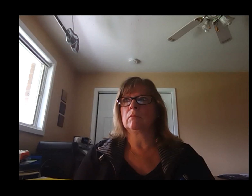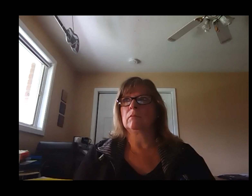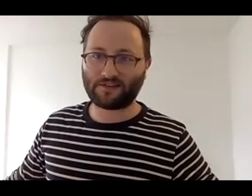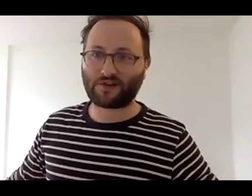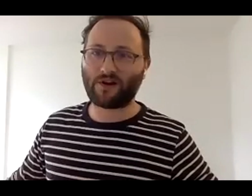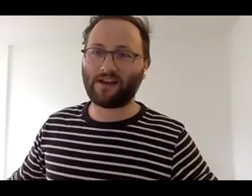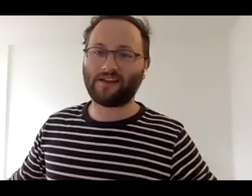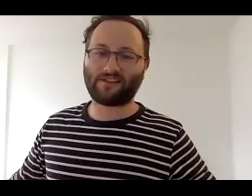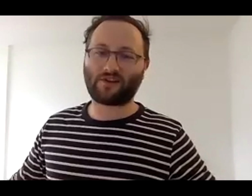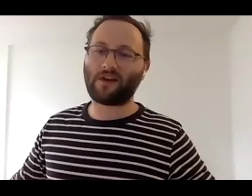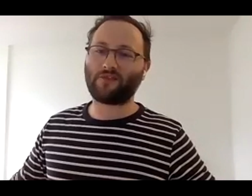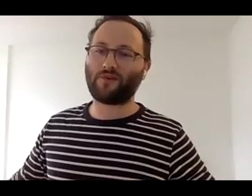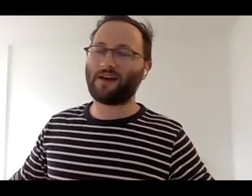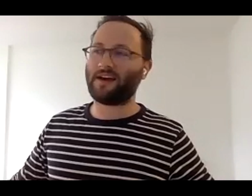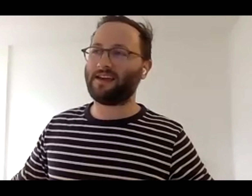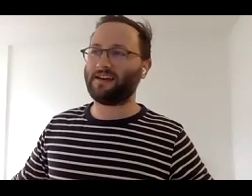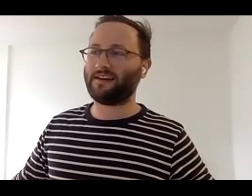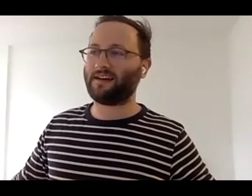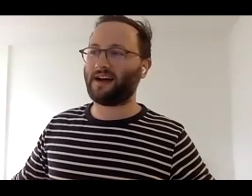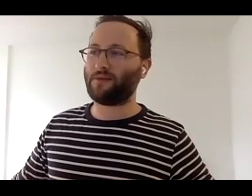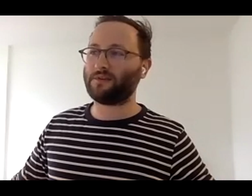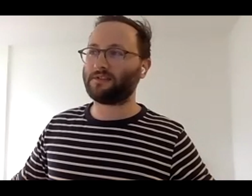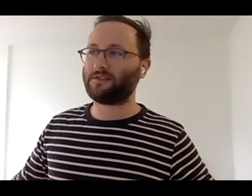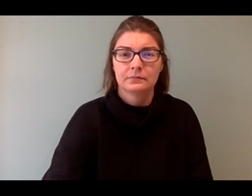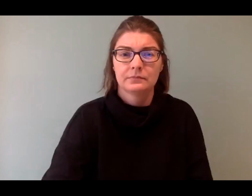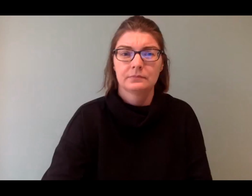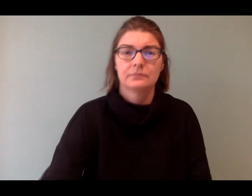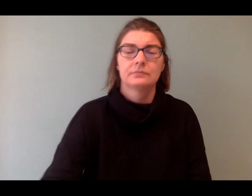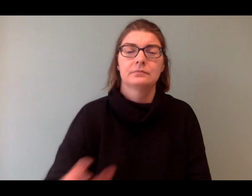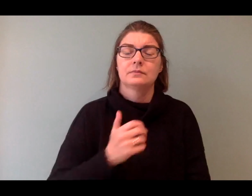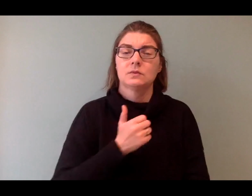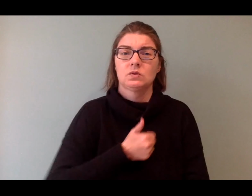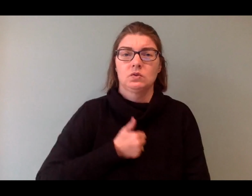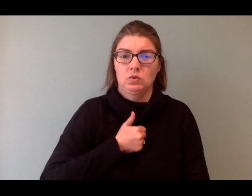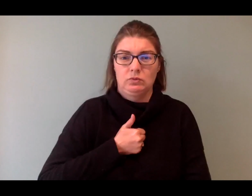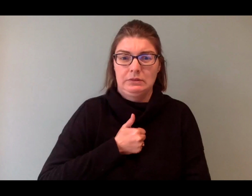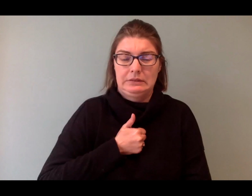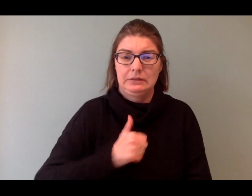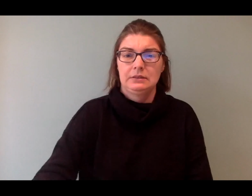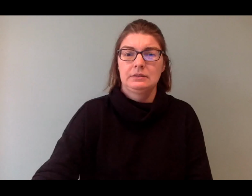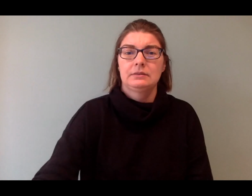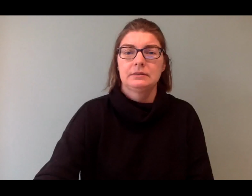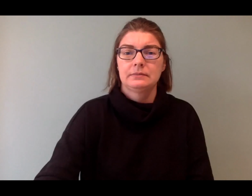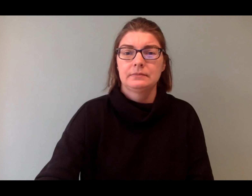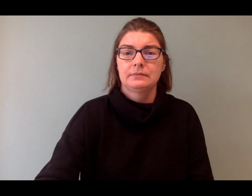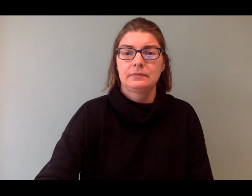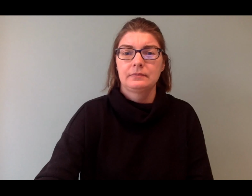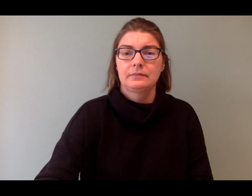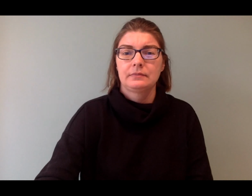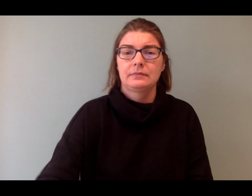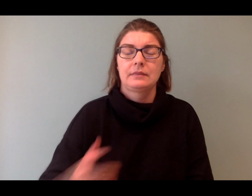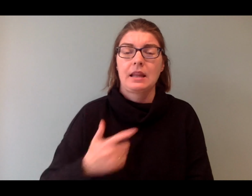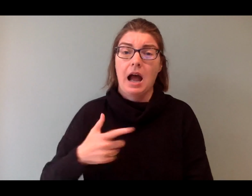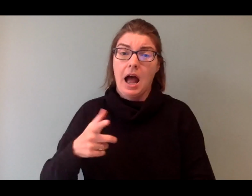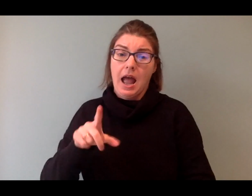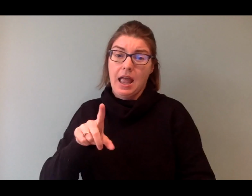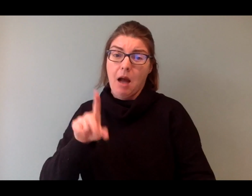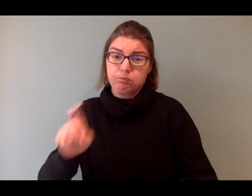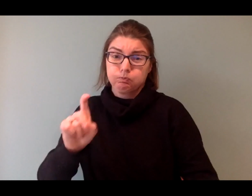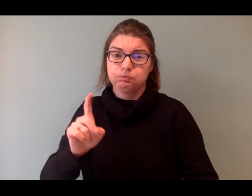All right, sorry everyone. I was too quick on the trigger with the breakout